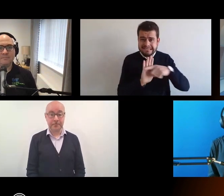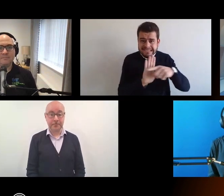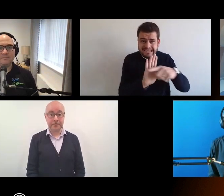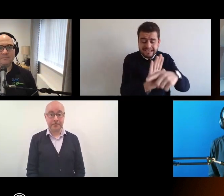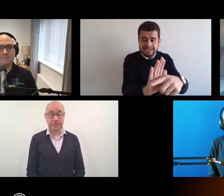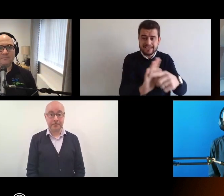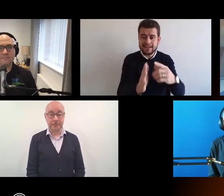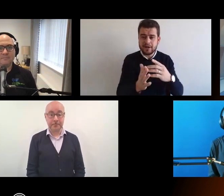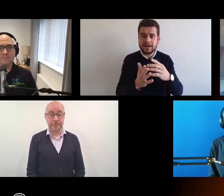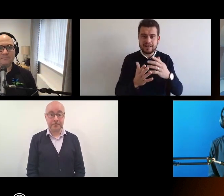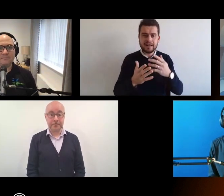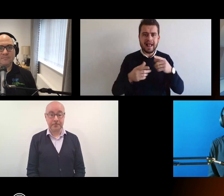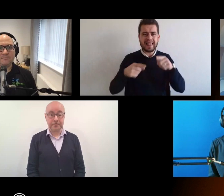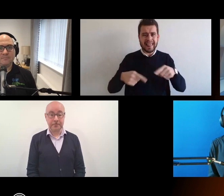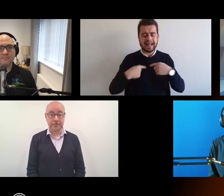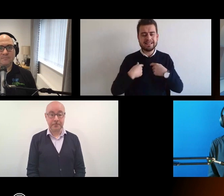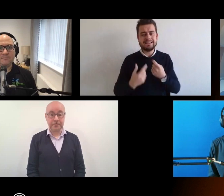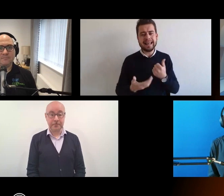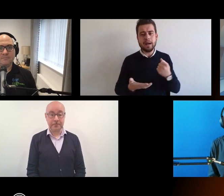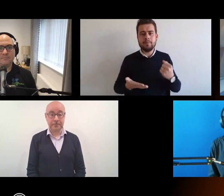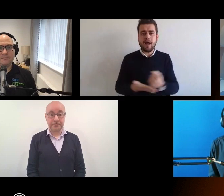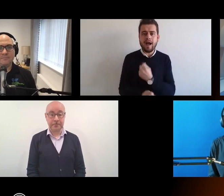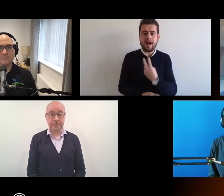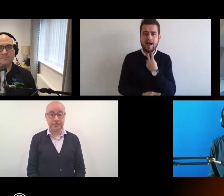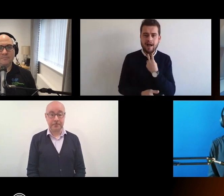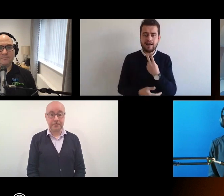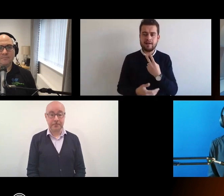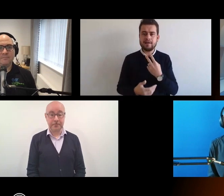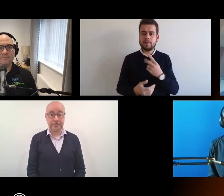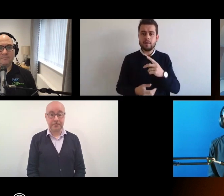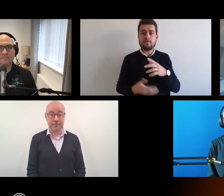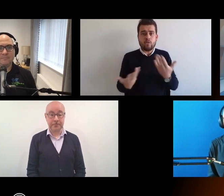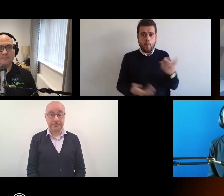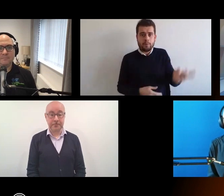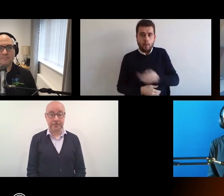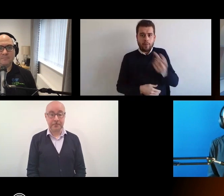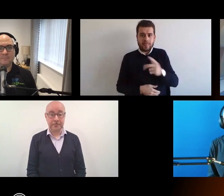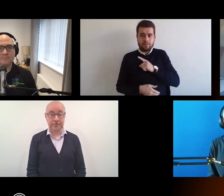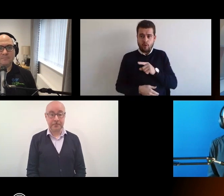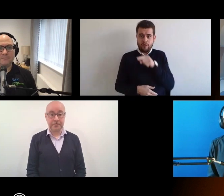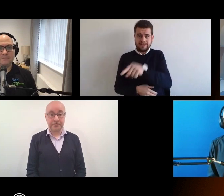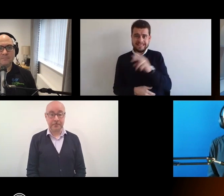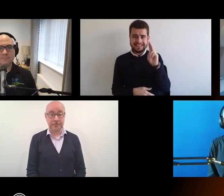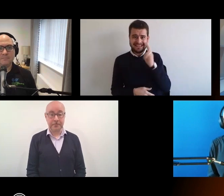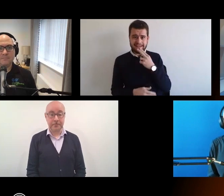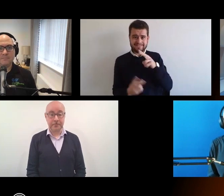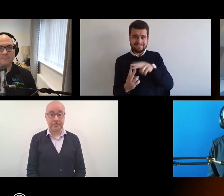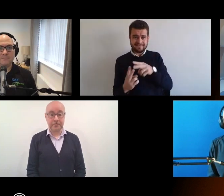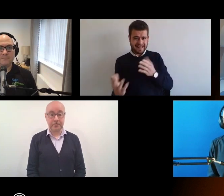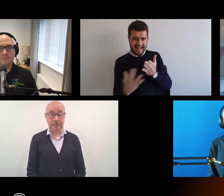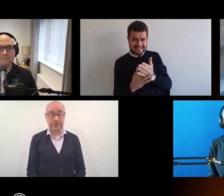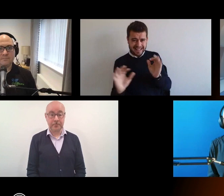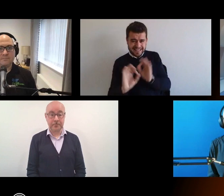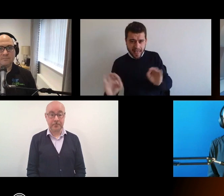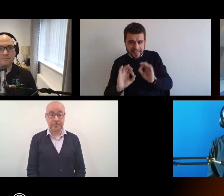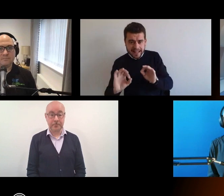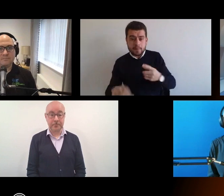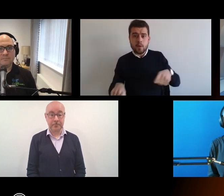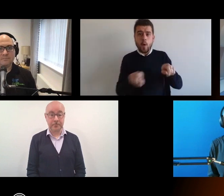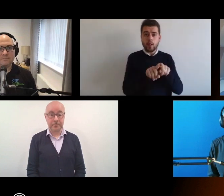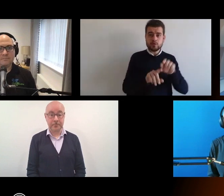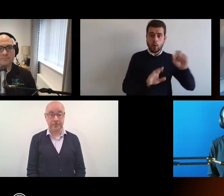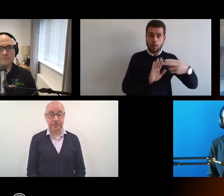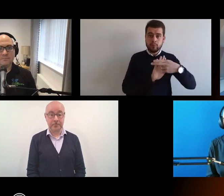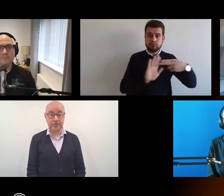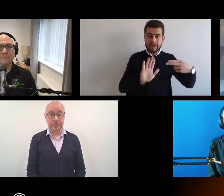had awful news coverage, sustained negative news coverage. And of course, it was really